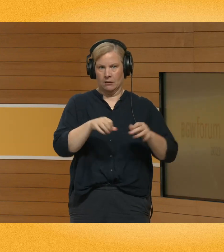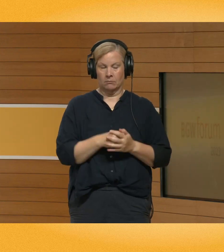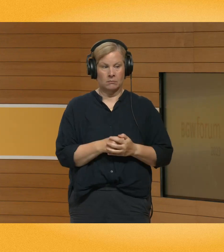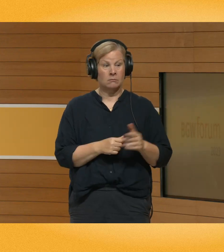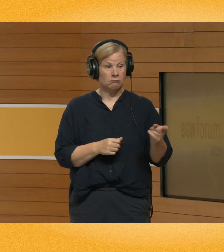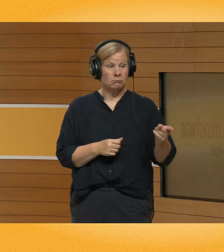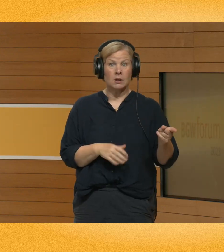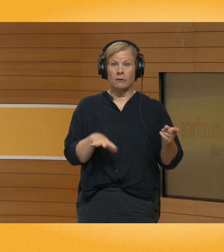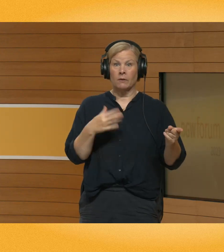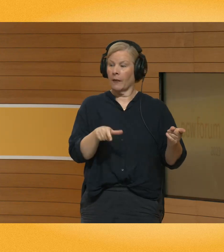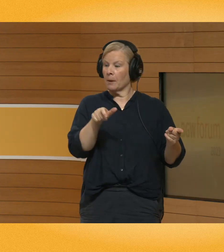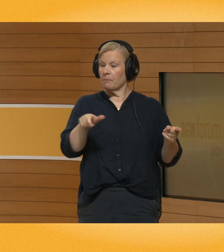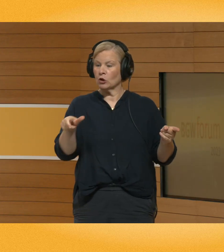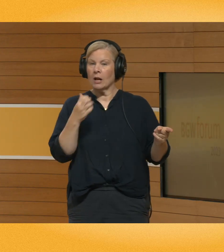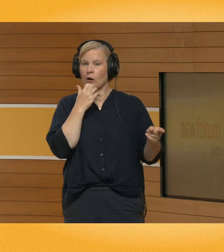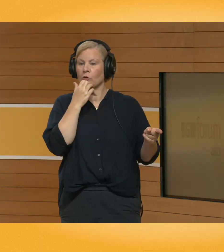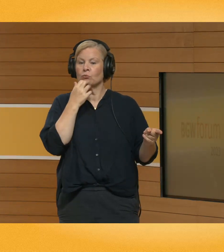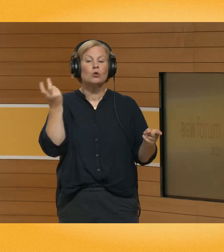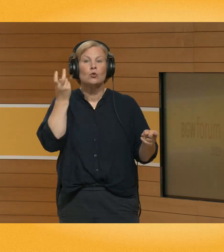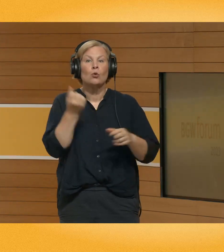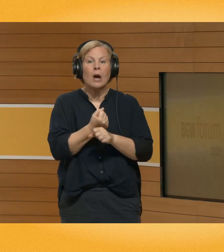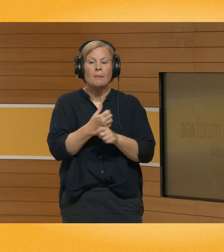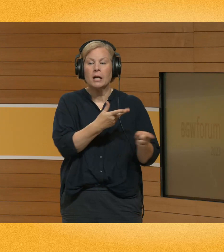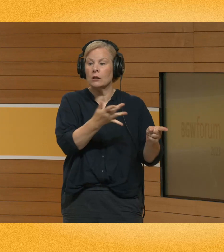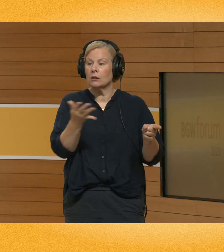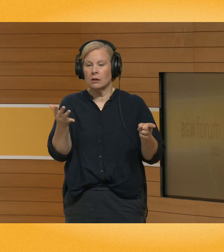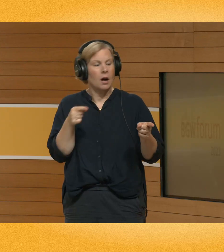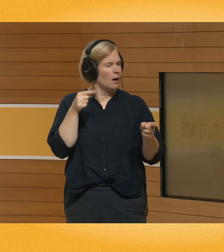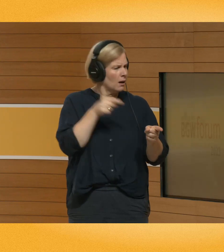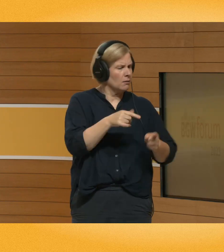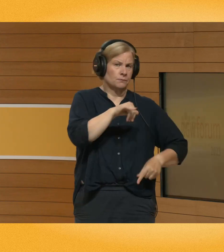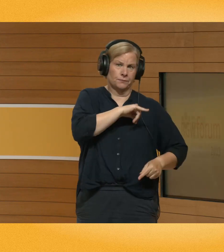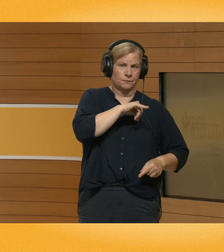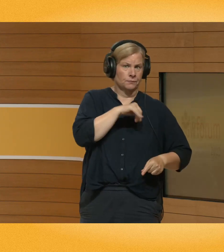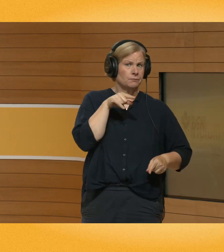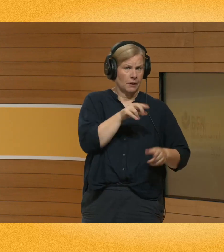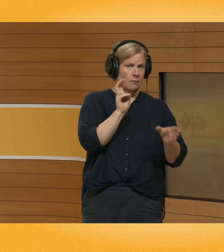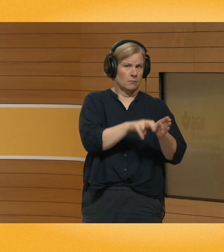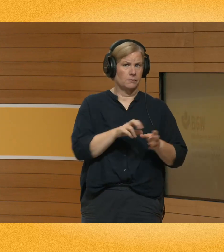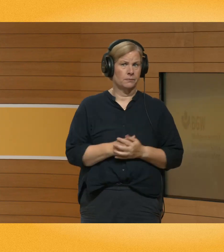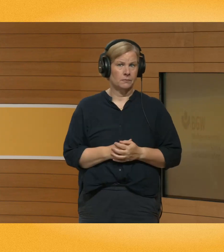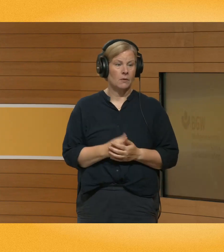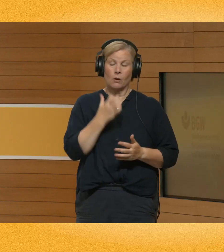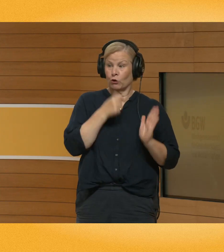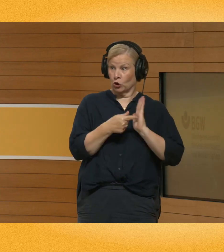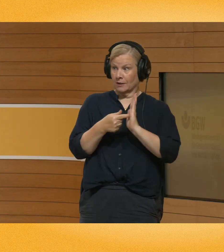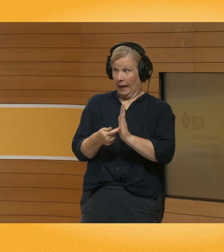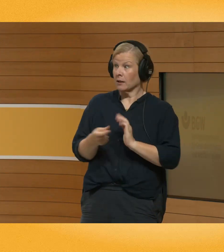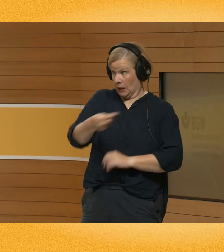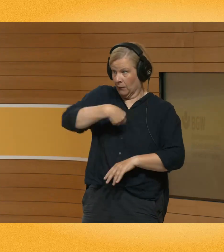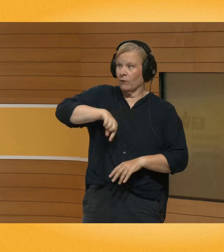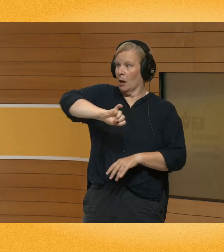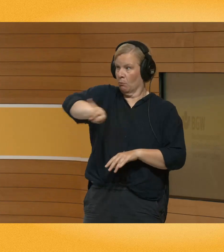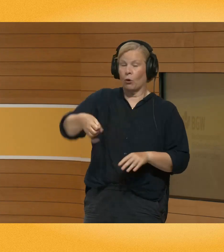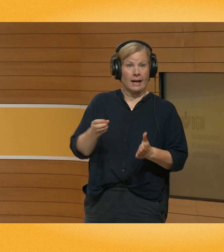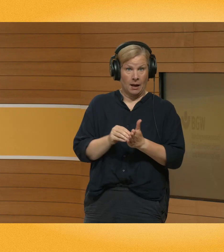this project, and the potential benefits for staff and patients from that. So I